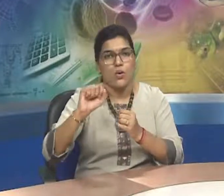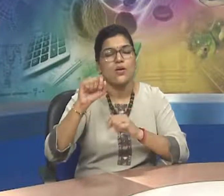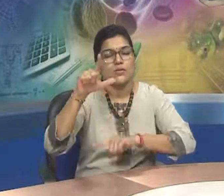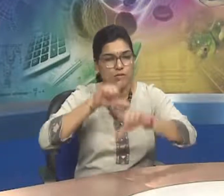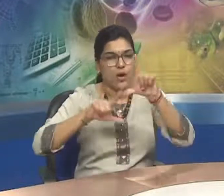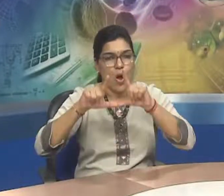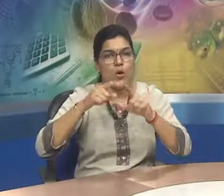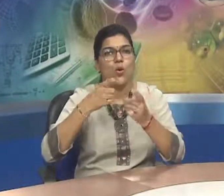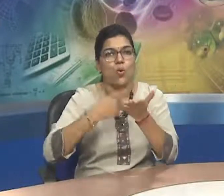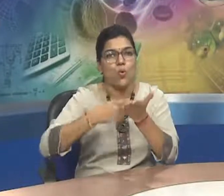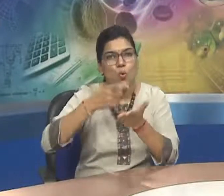This word